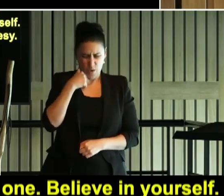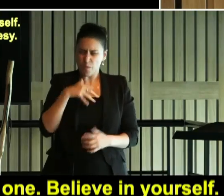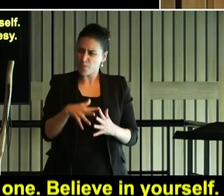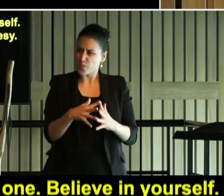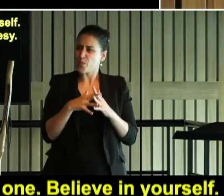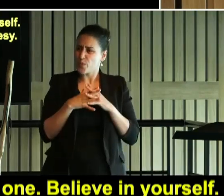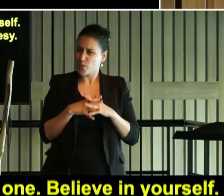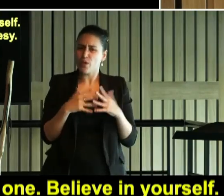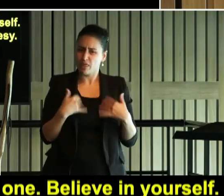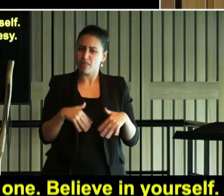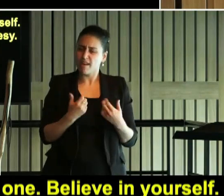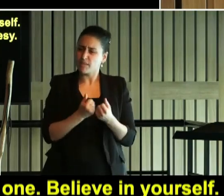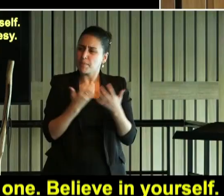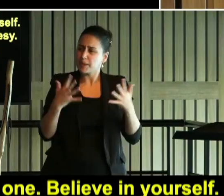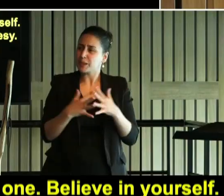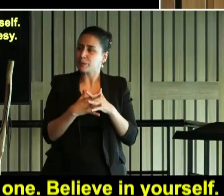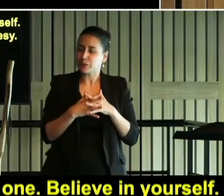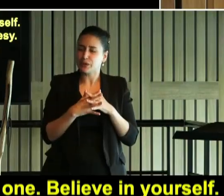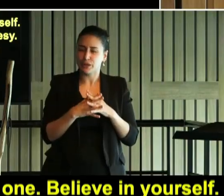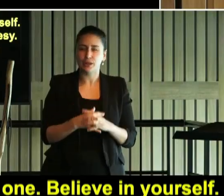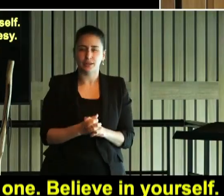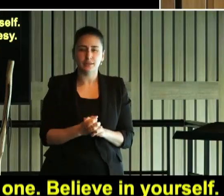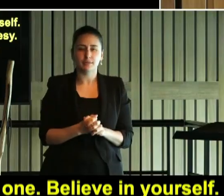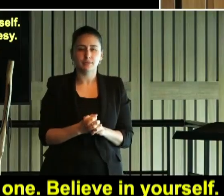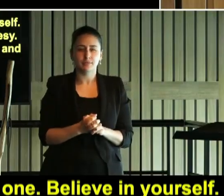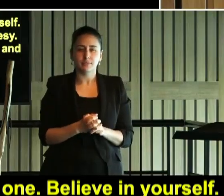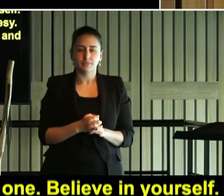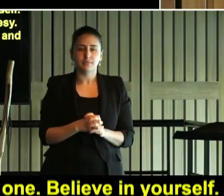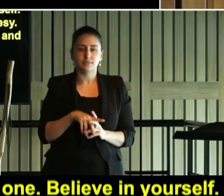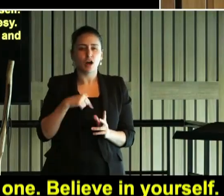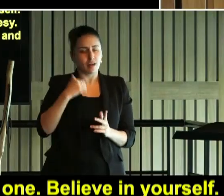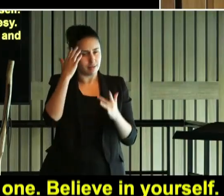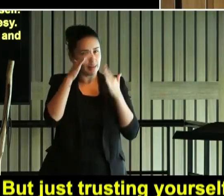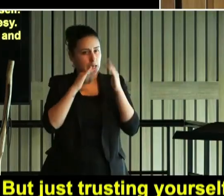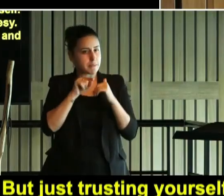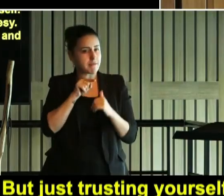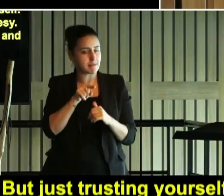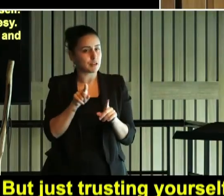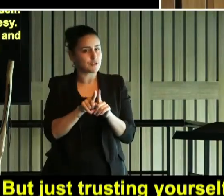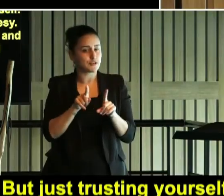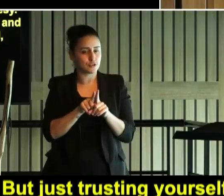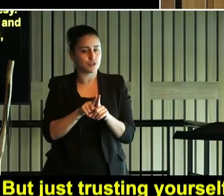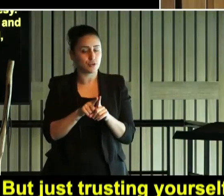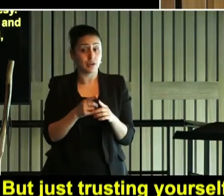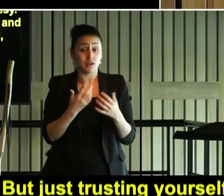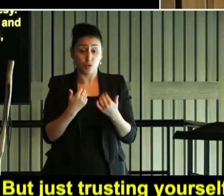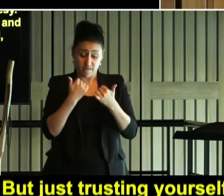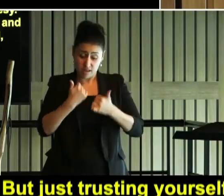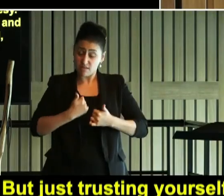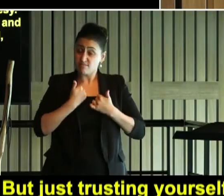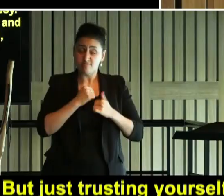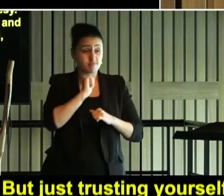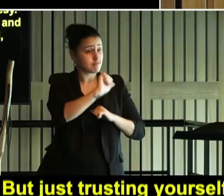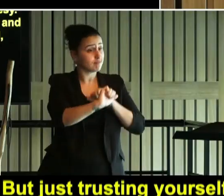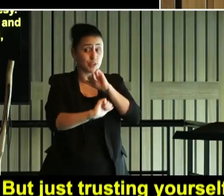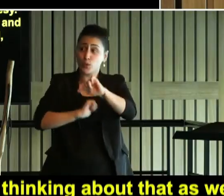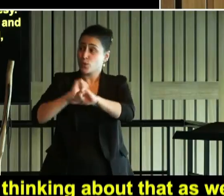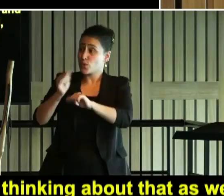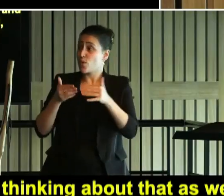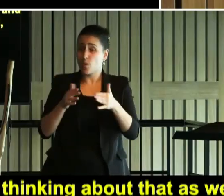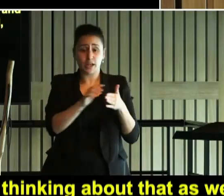think, I have been thinking about that as well, around that we do lead in different ways, and that's okay. And that we